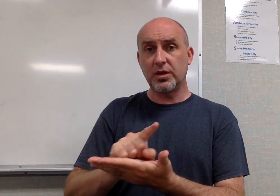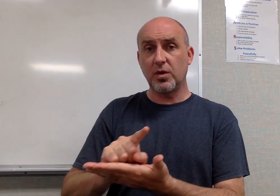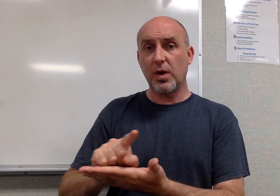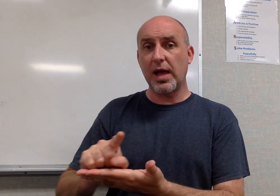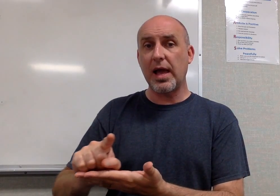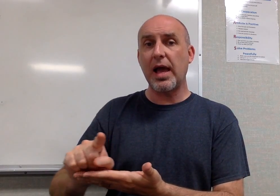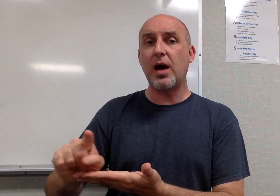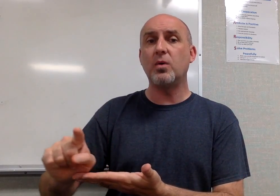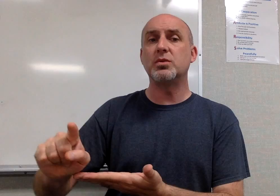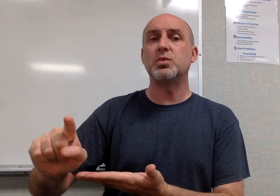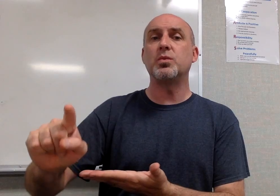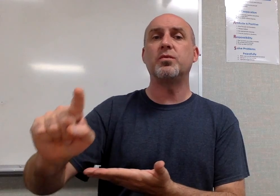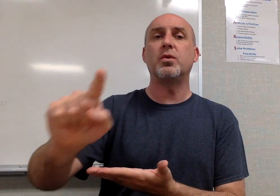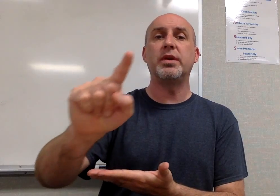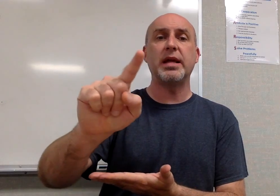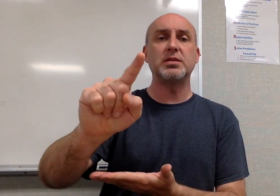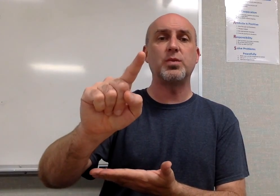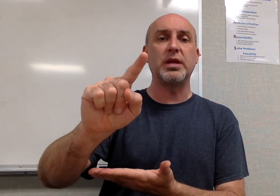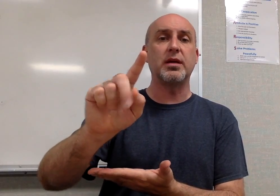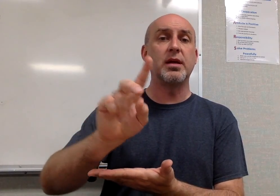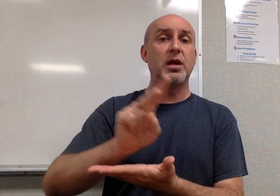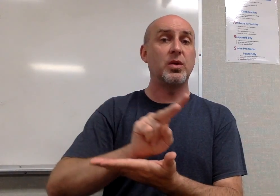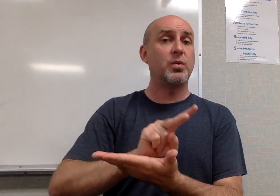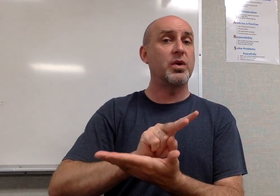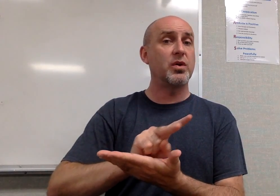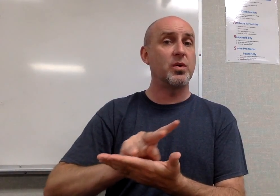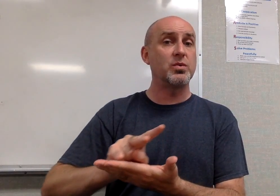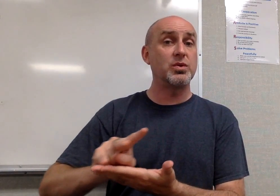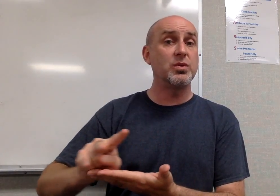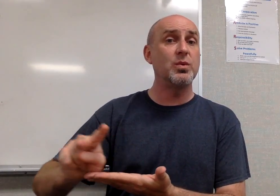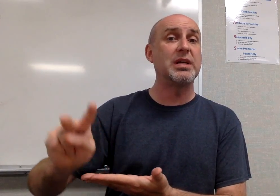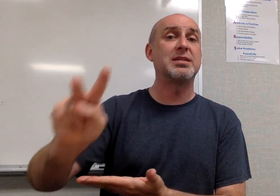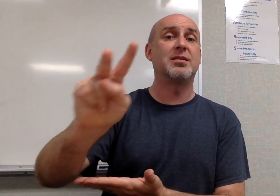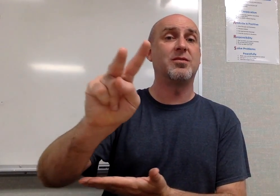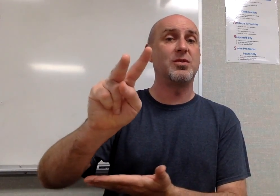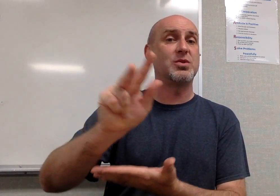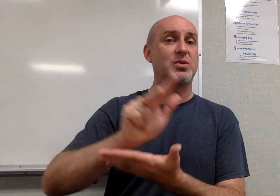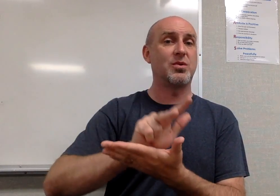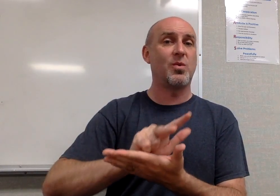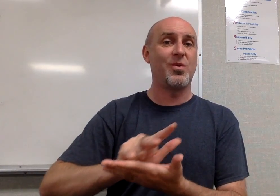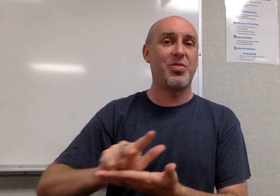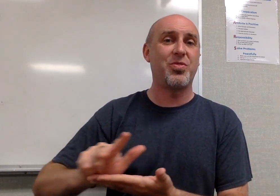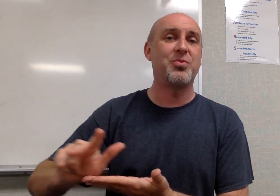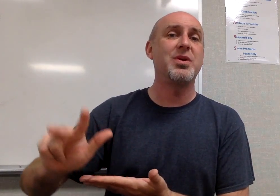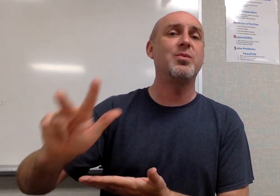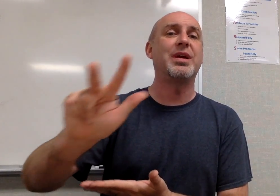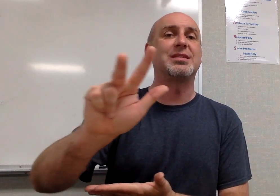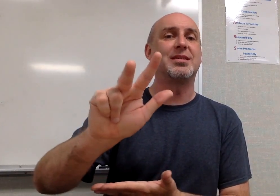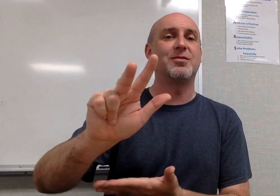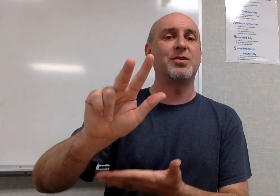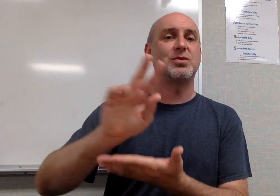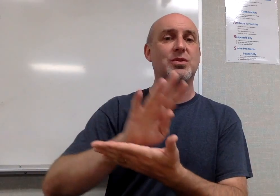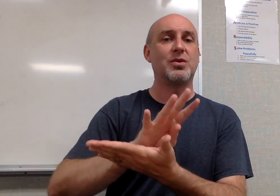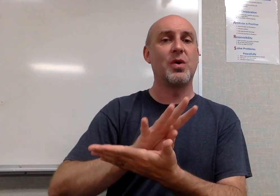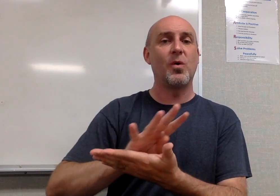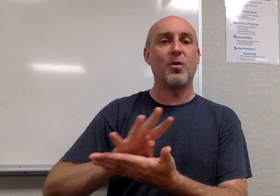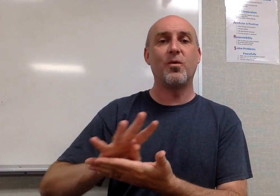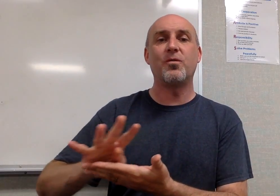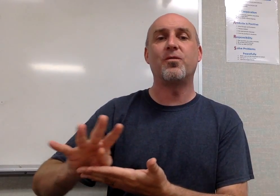go out, swoop forward next week. You can go 2 weeks in the future, or 3 weeks in the future, or